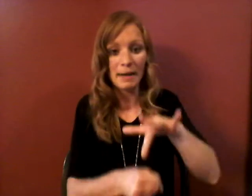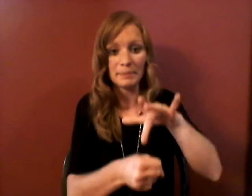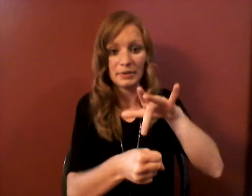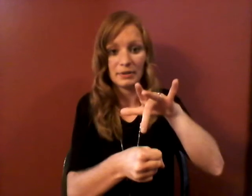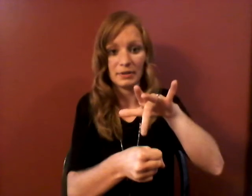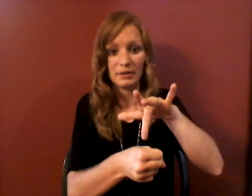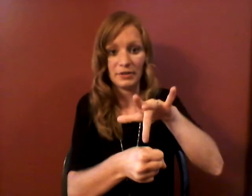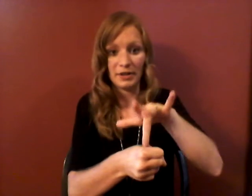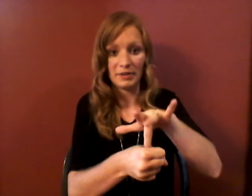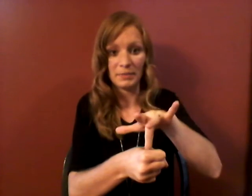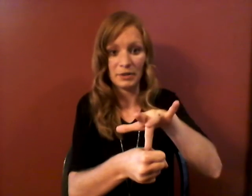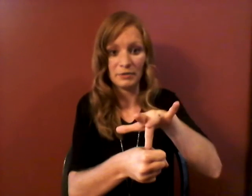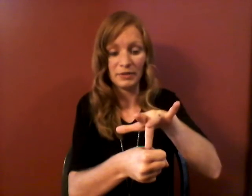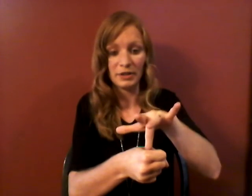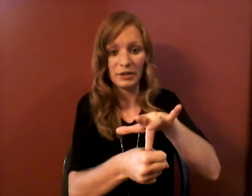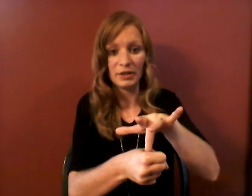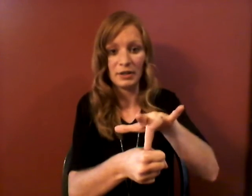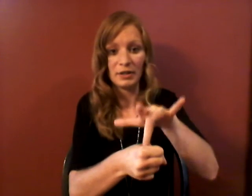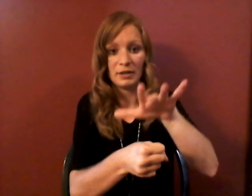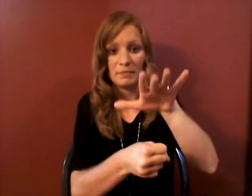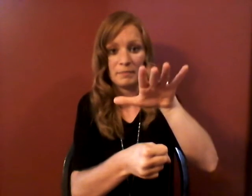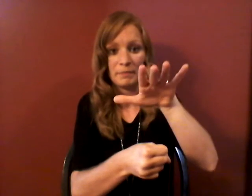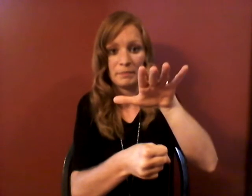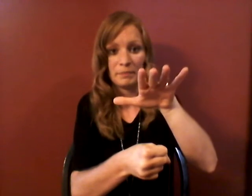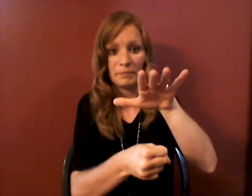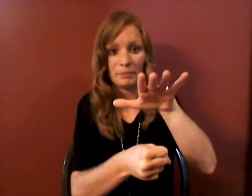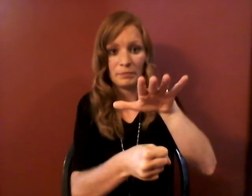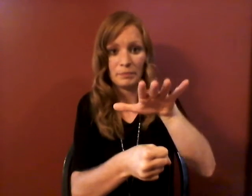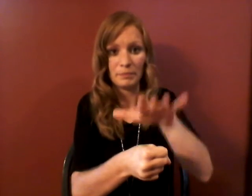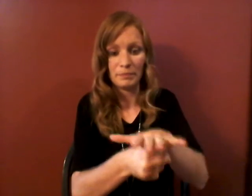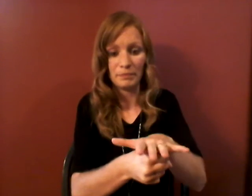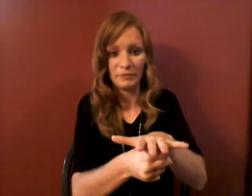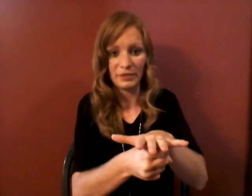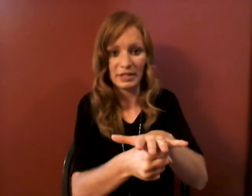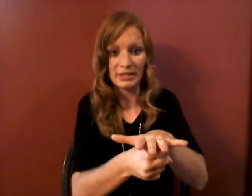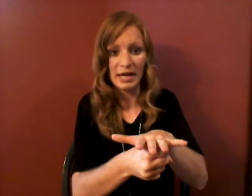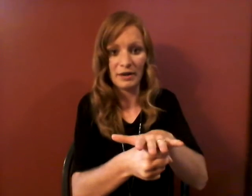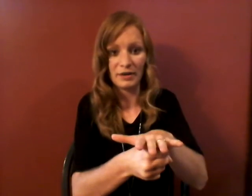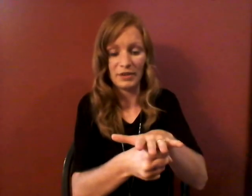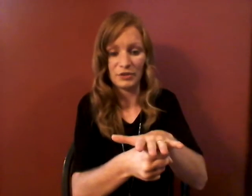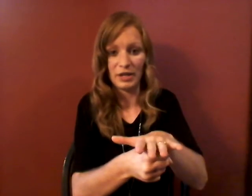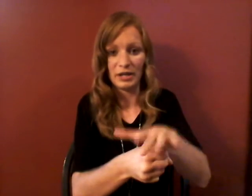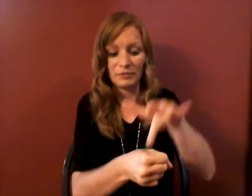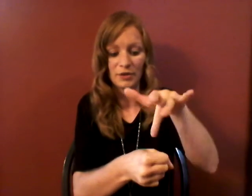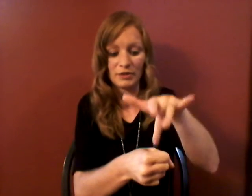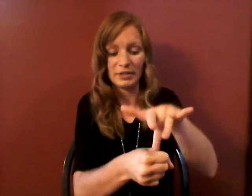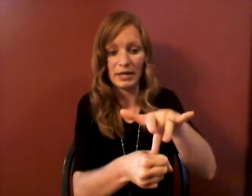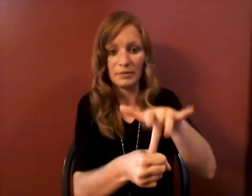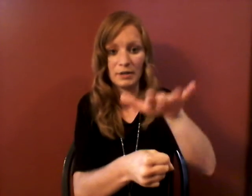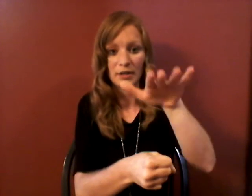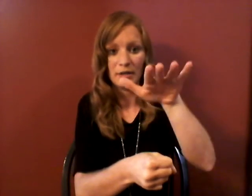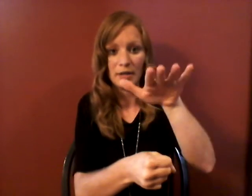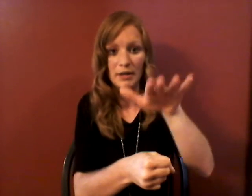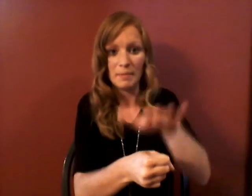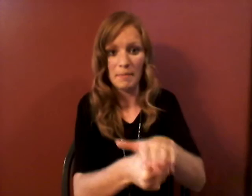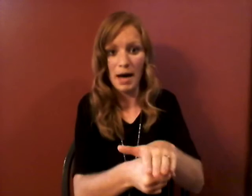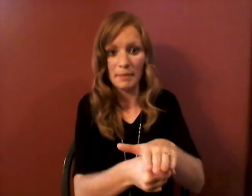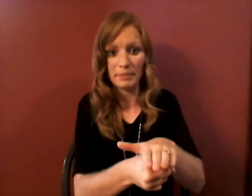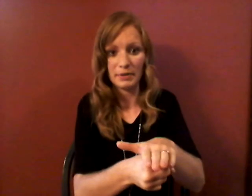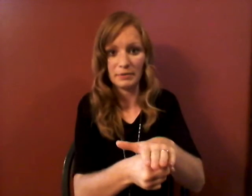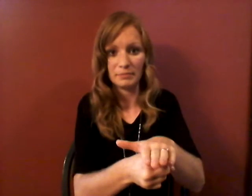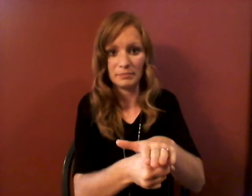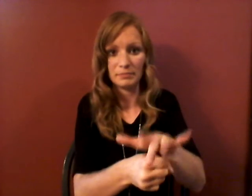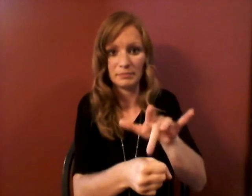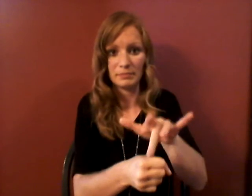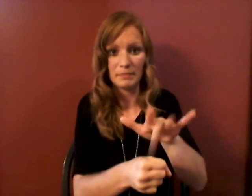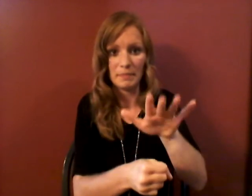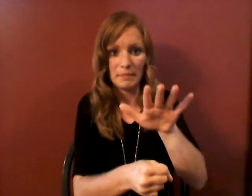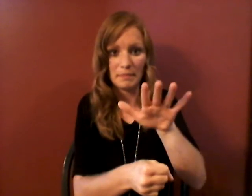Pop, you got the middle finger, flicks out, and then your hand falls down. Pop.